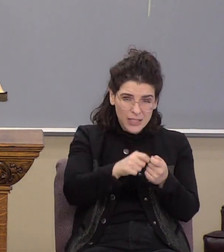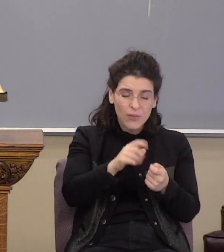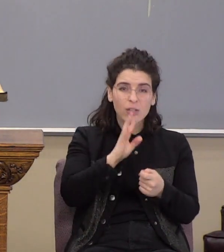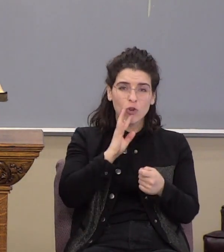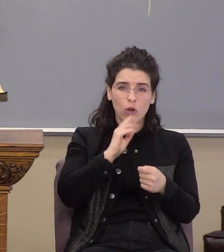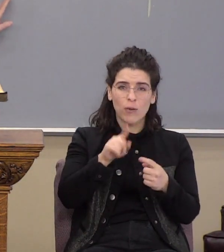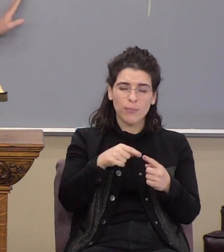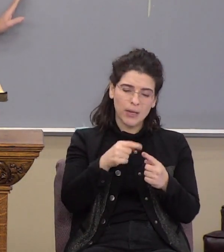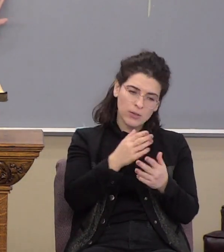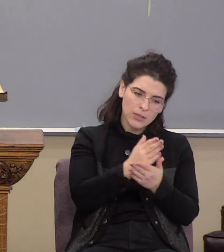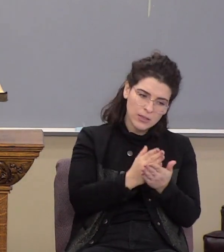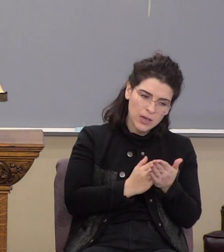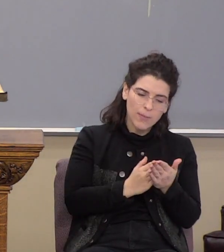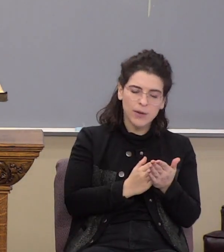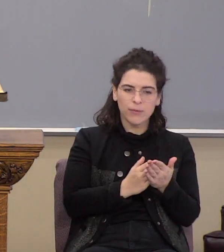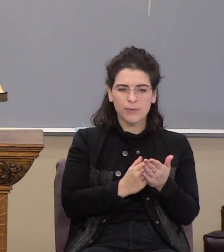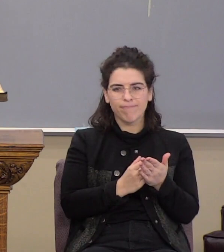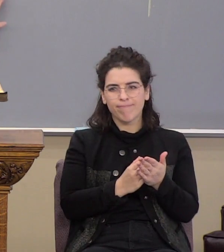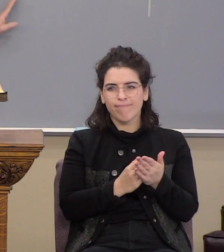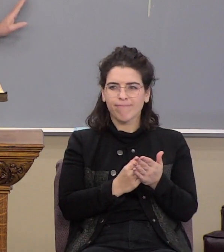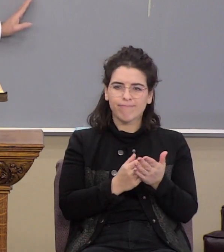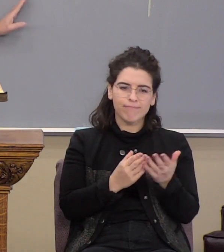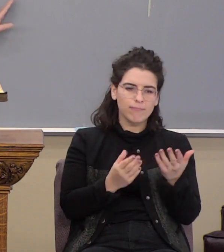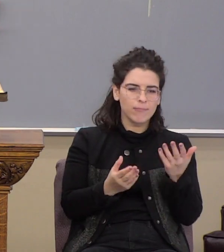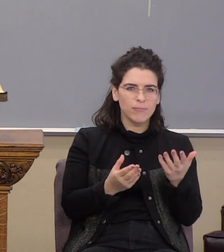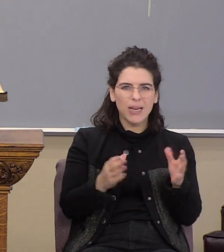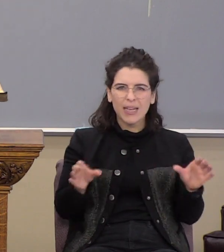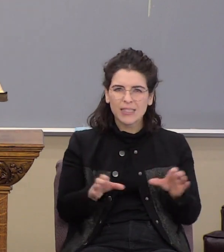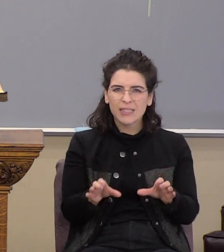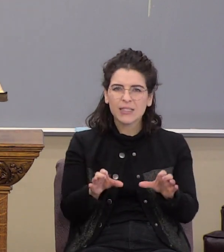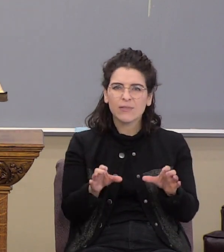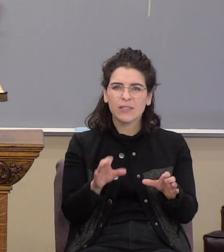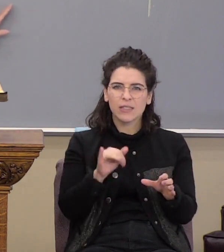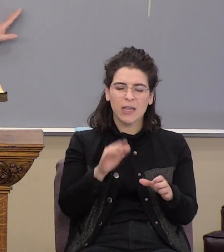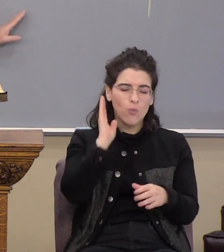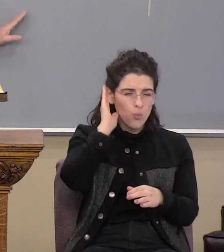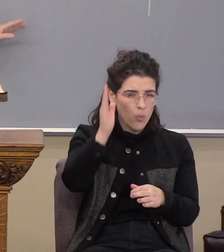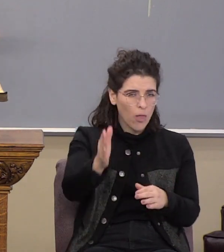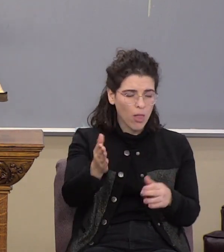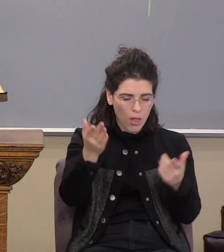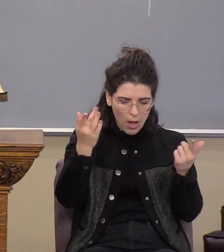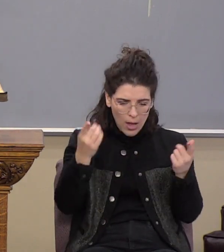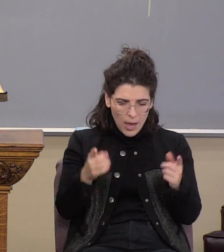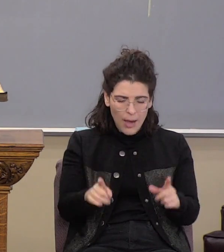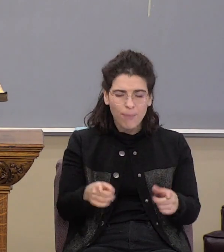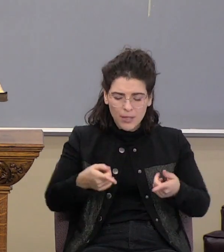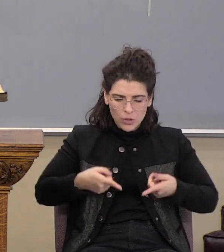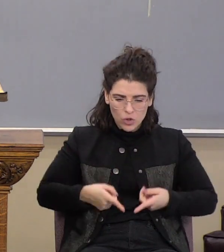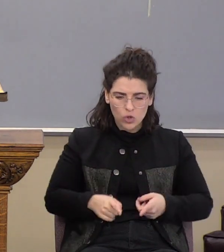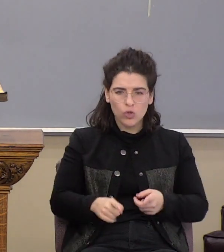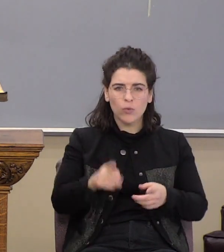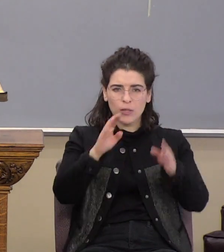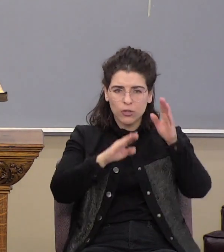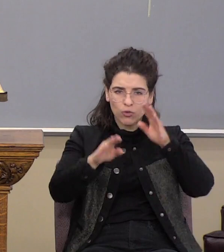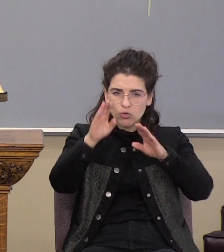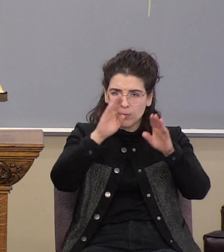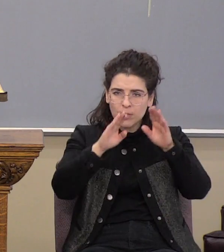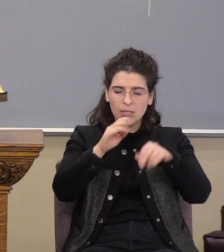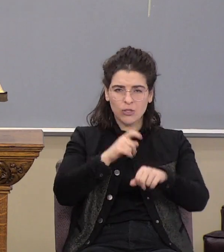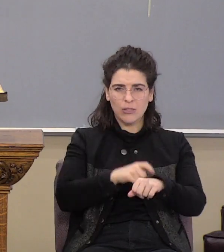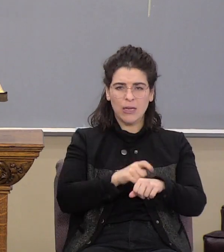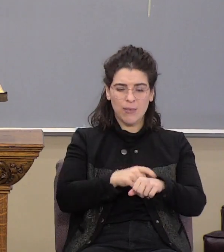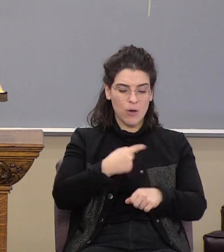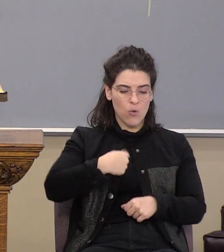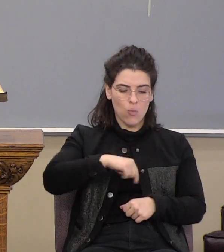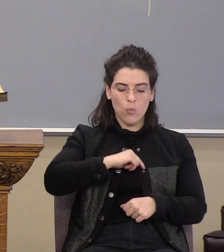some of the calamities, some of the activities that are going to happen in the tribulation. We, the body